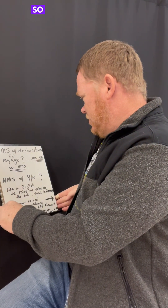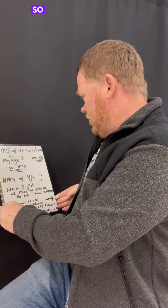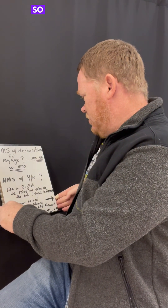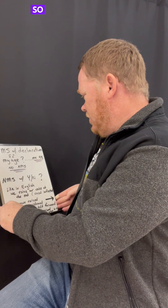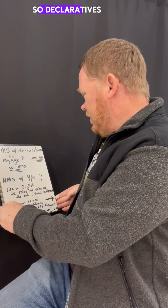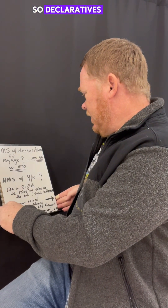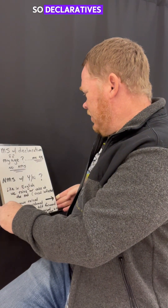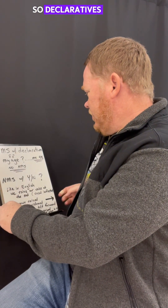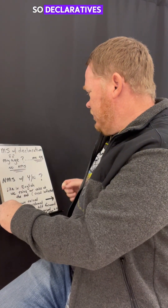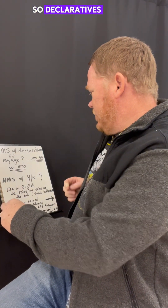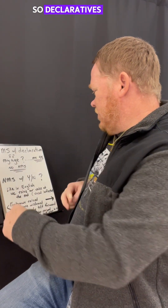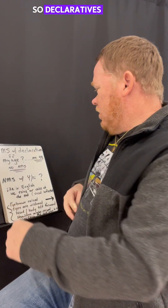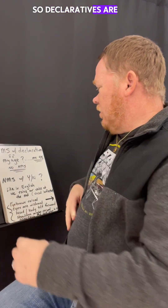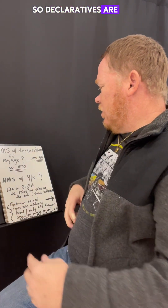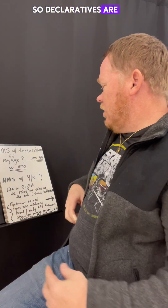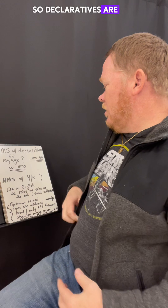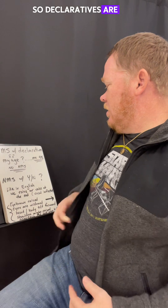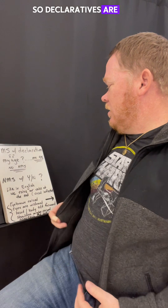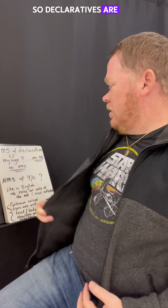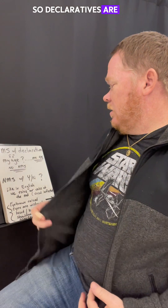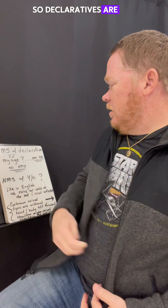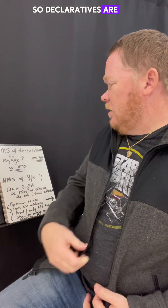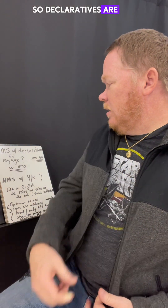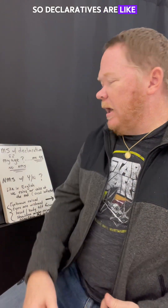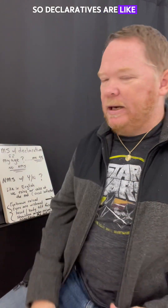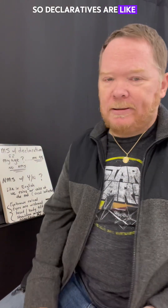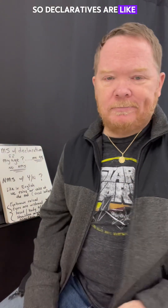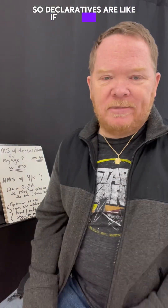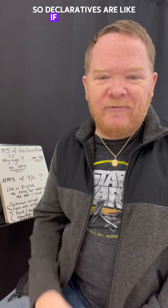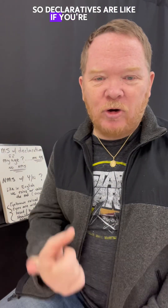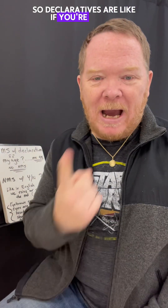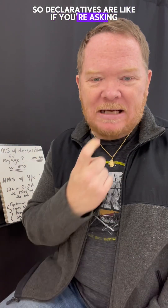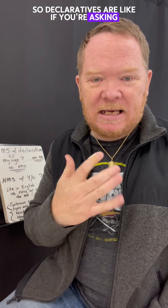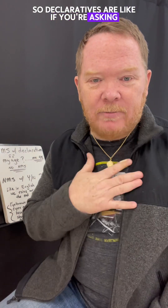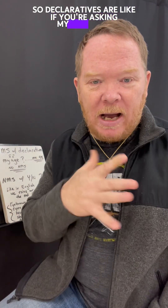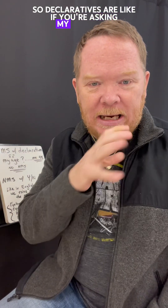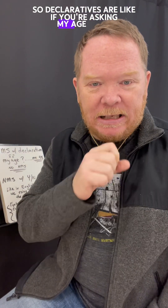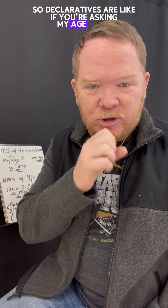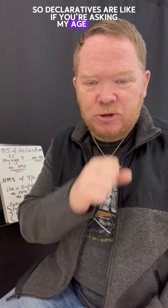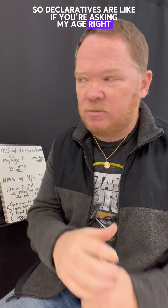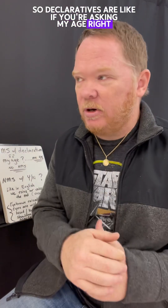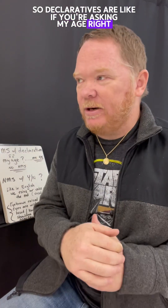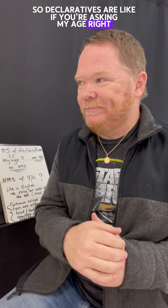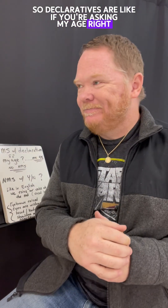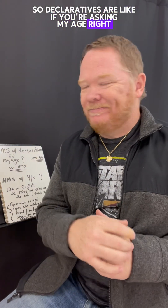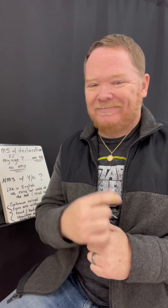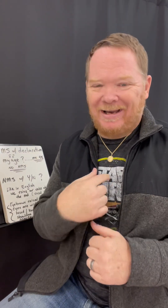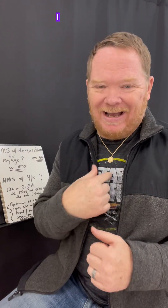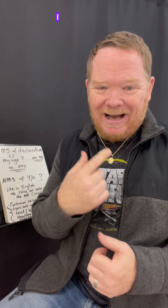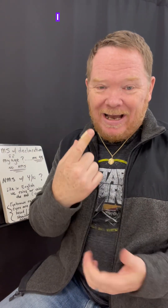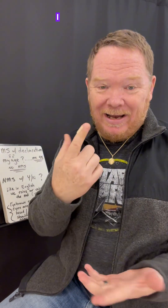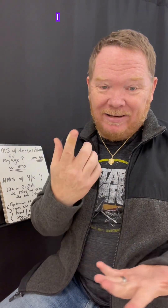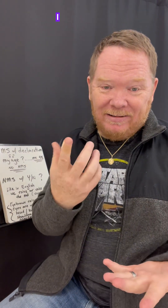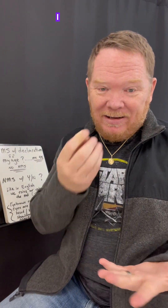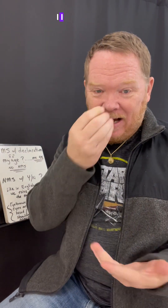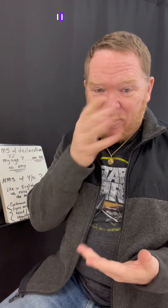So declaratives are like if you're asking my age, right? I don't